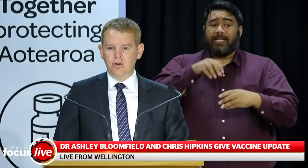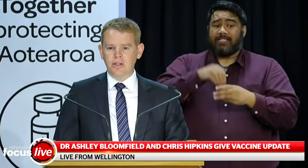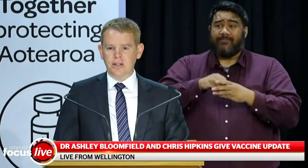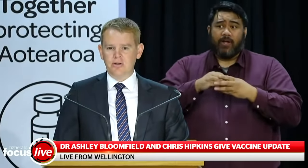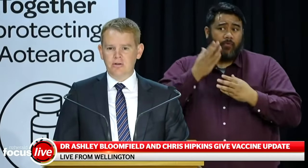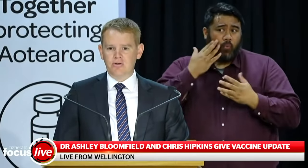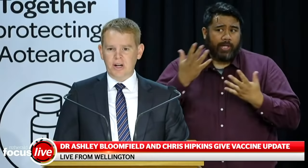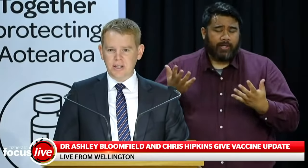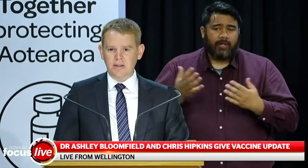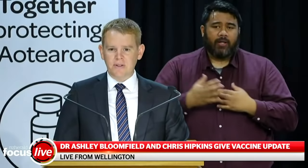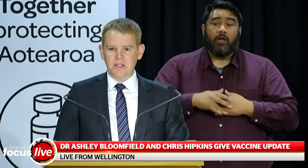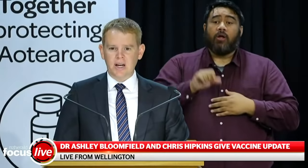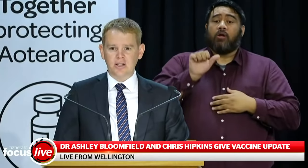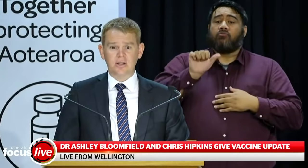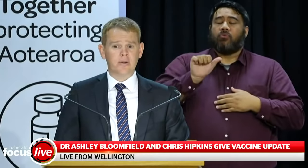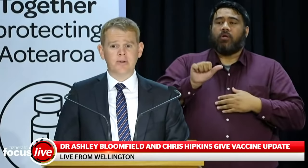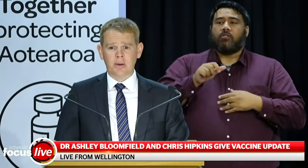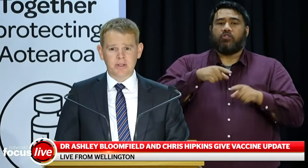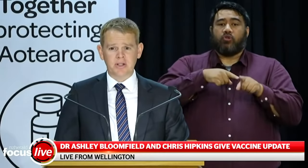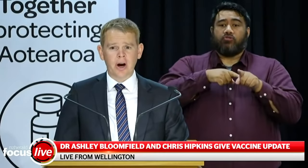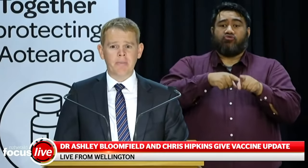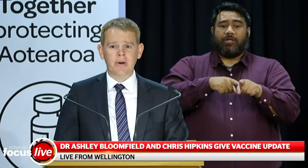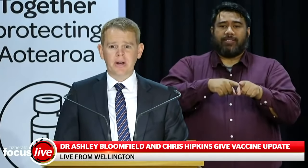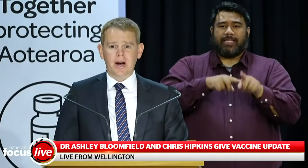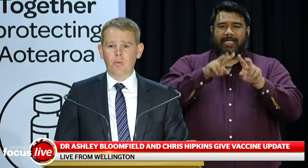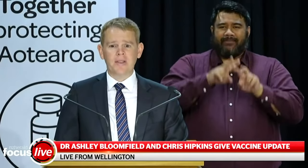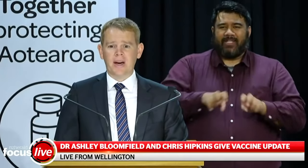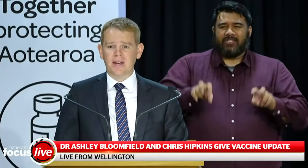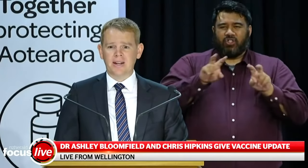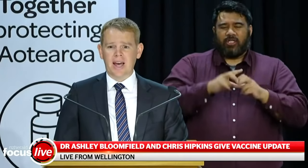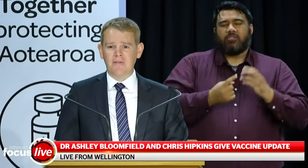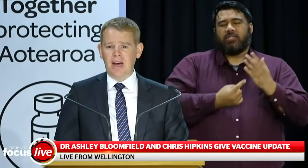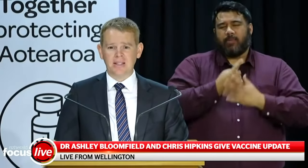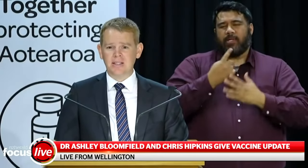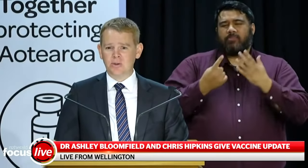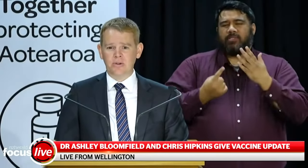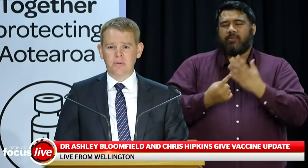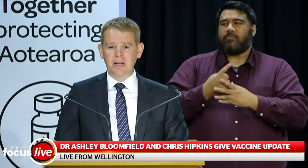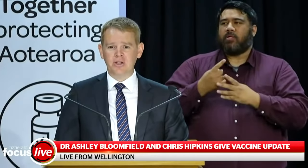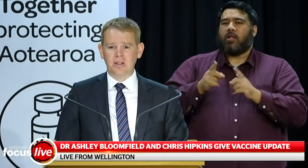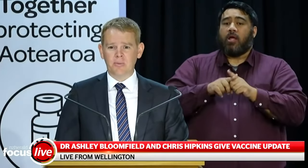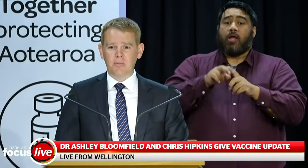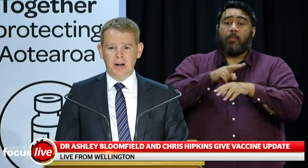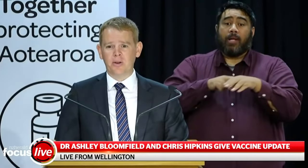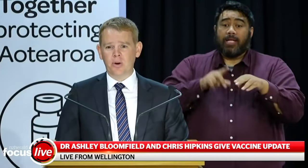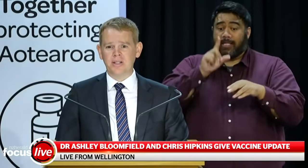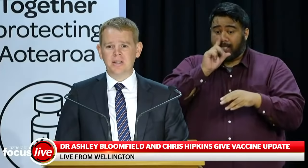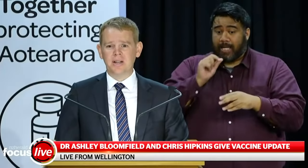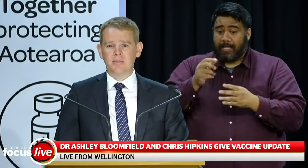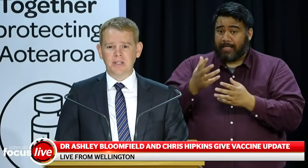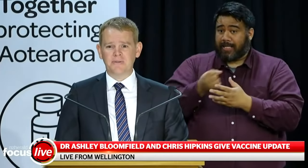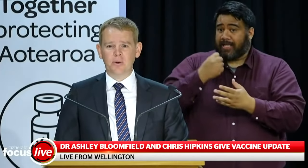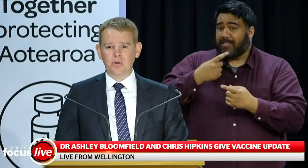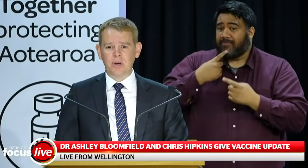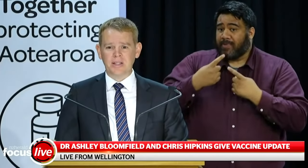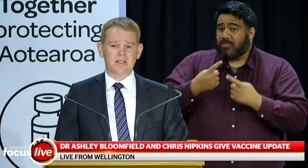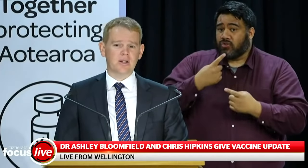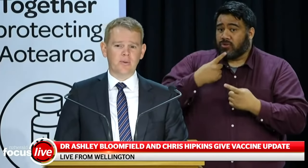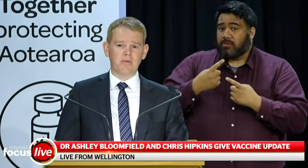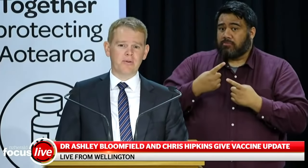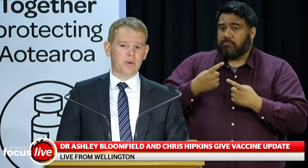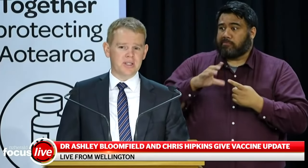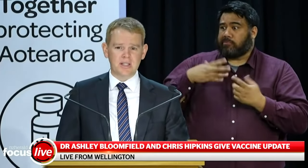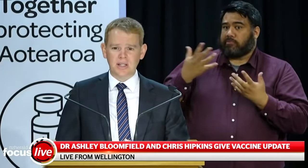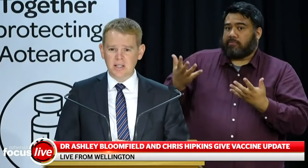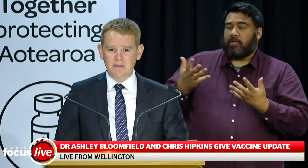used during contact tracing investigations from time to time, where they can have access to information that might otherwise be difficult to access.